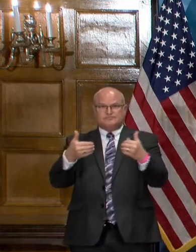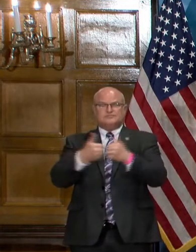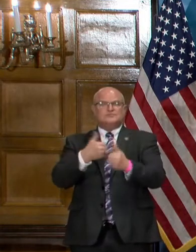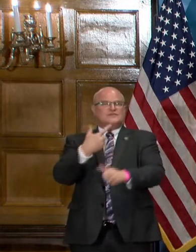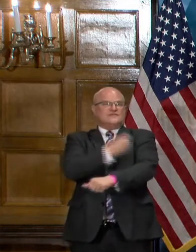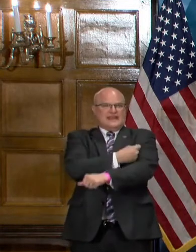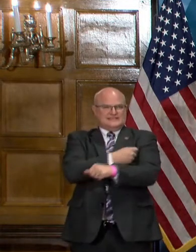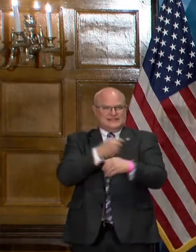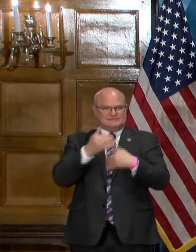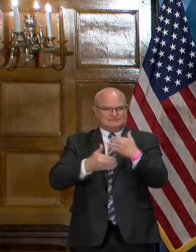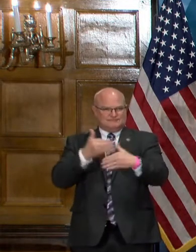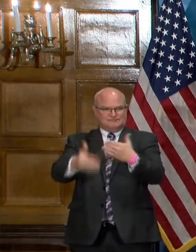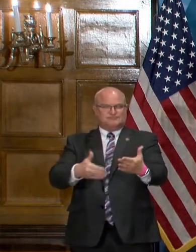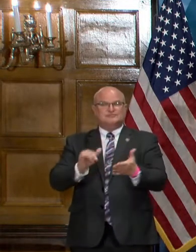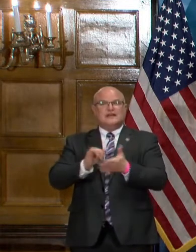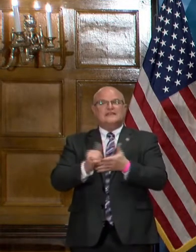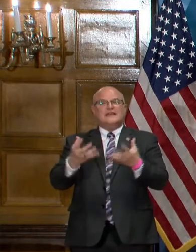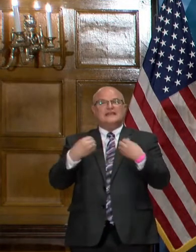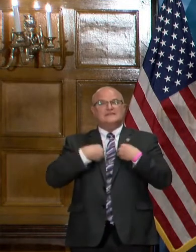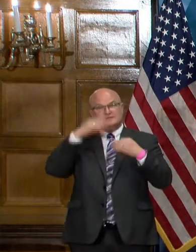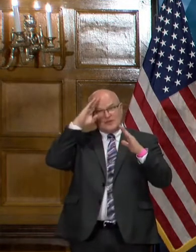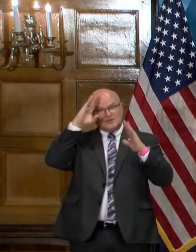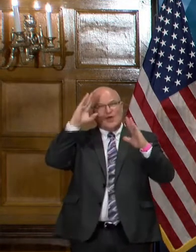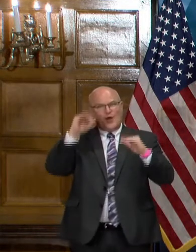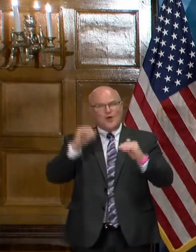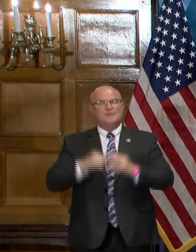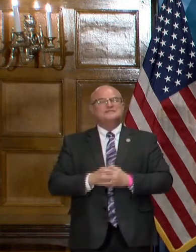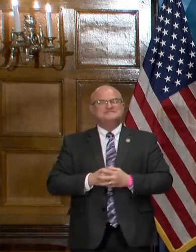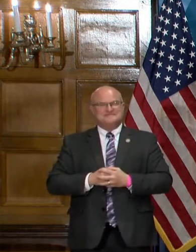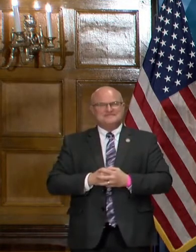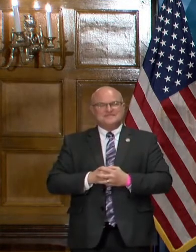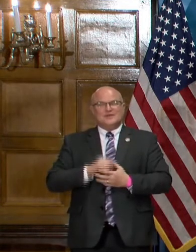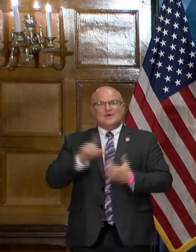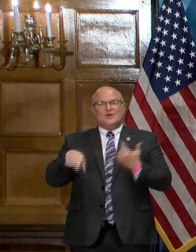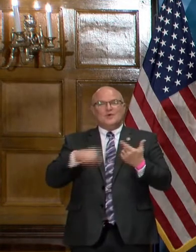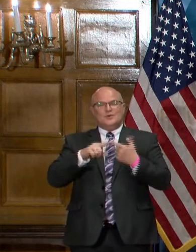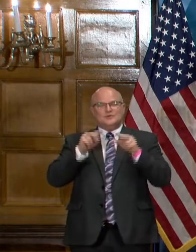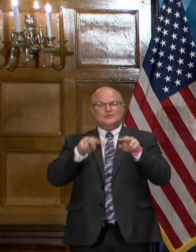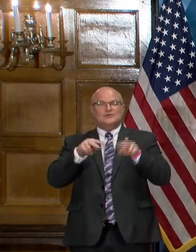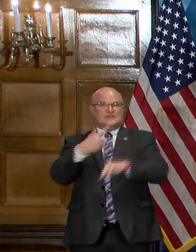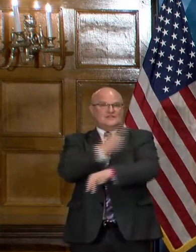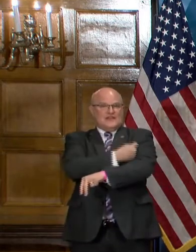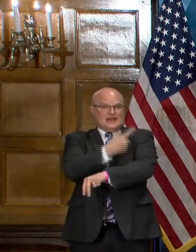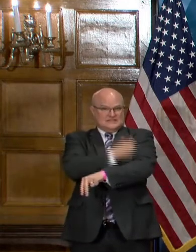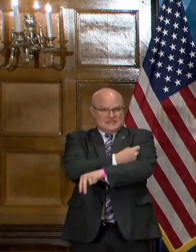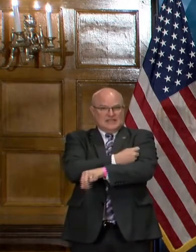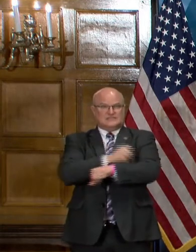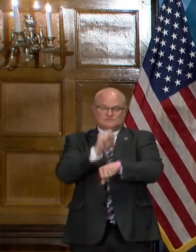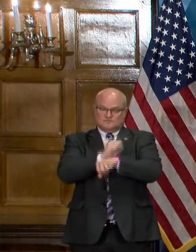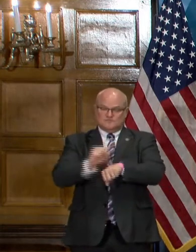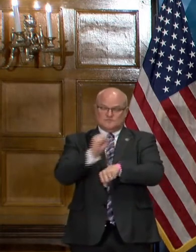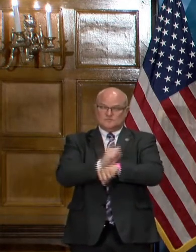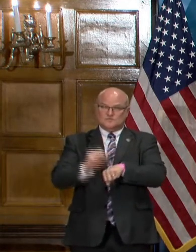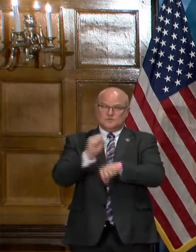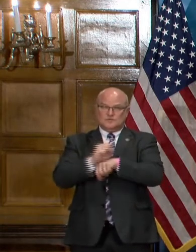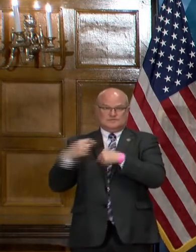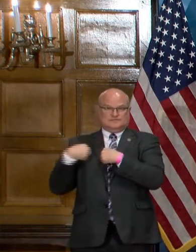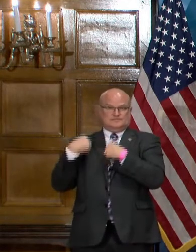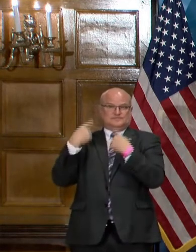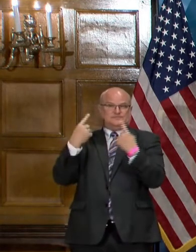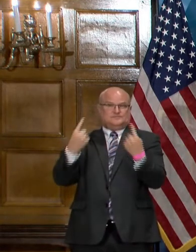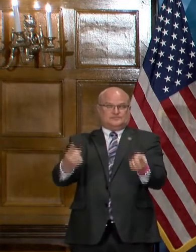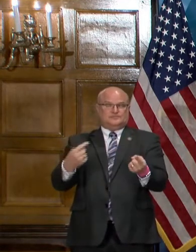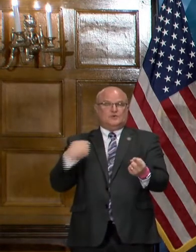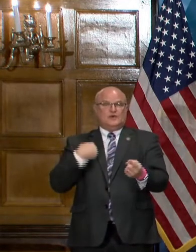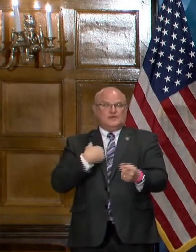efforts, and that gives us great hope. And whenever you look at our vaccination efforts, if we've previously